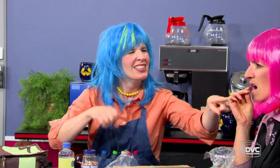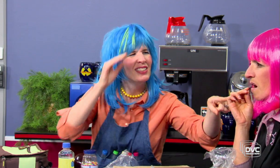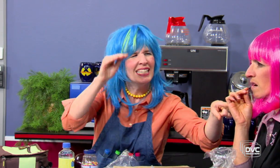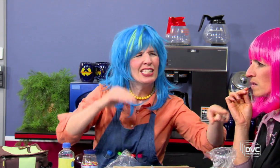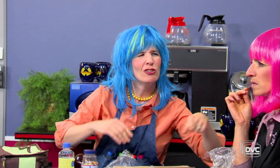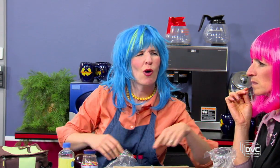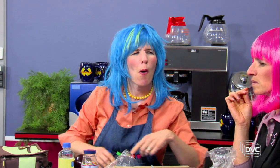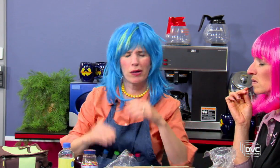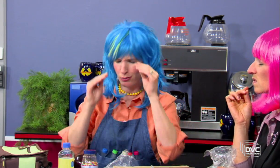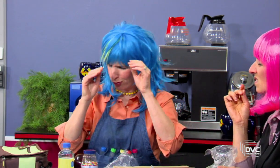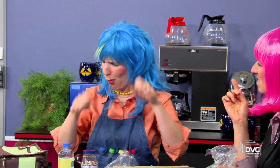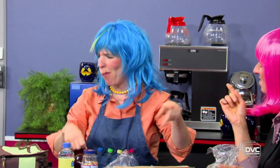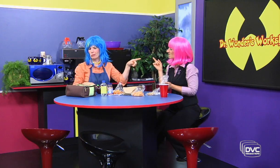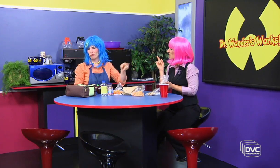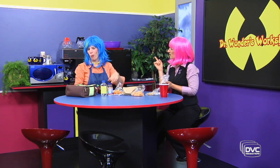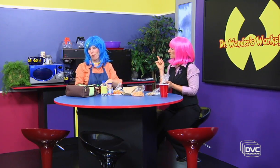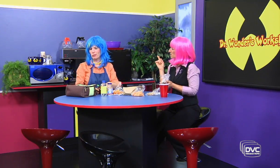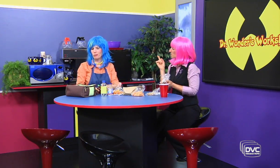in their chairs. You can teach. You can.